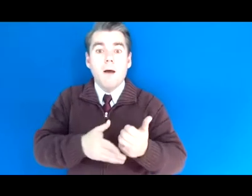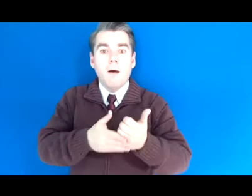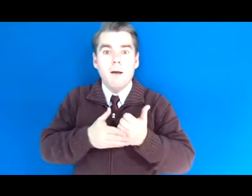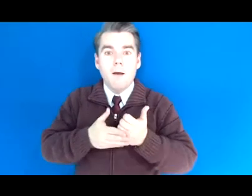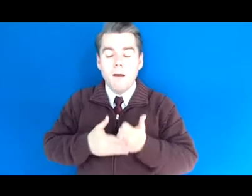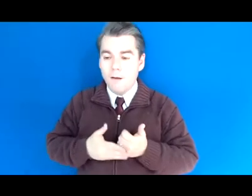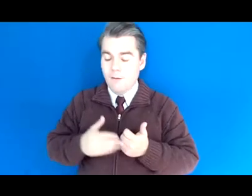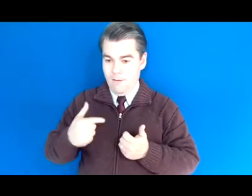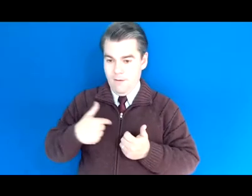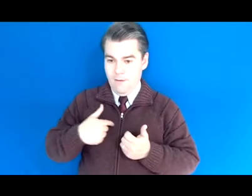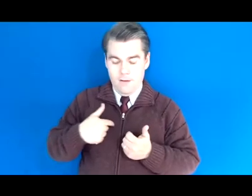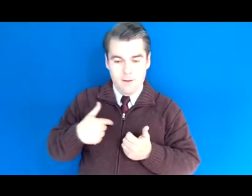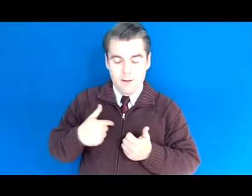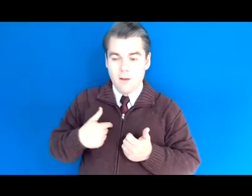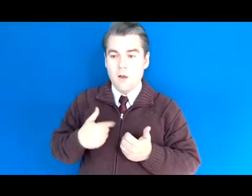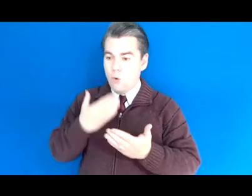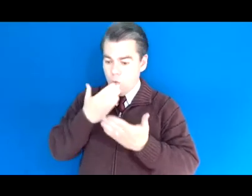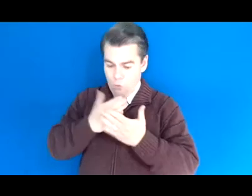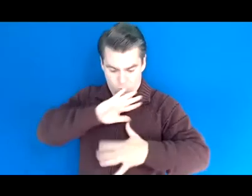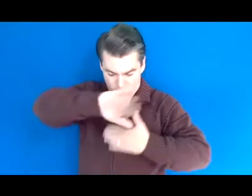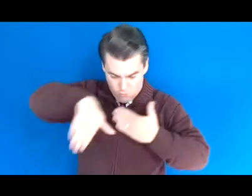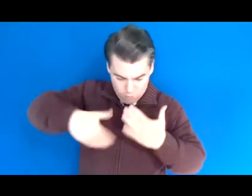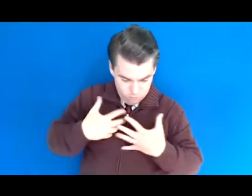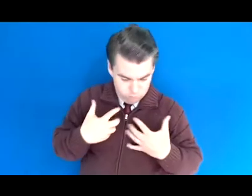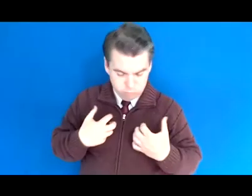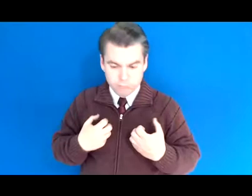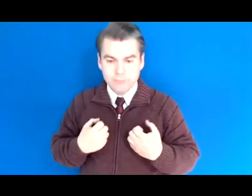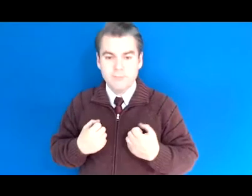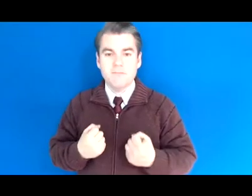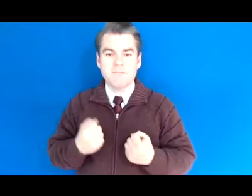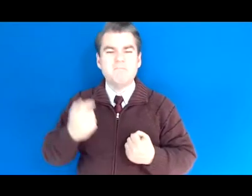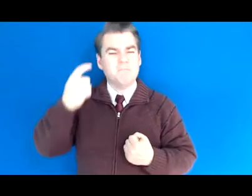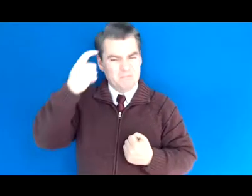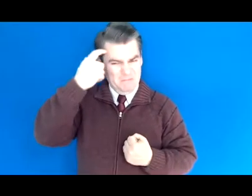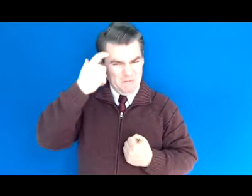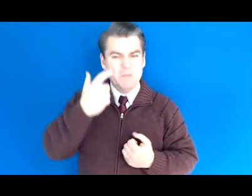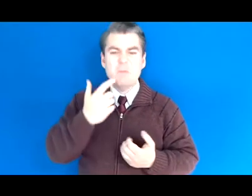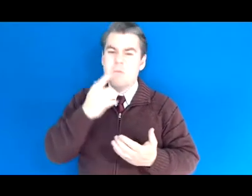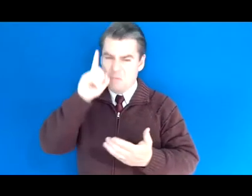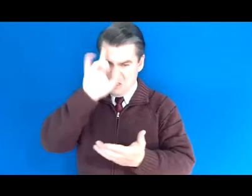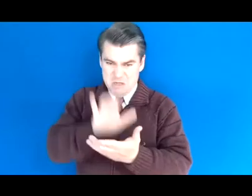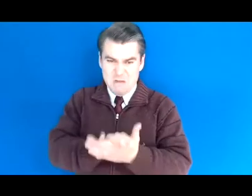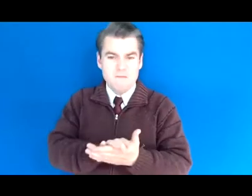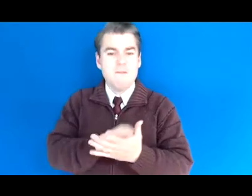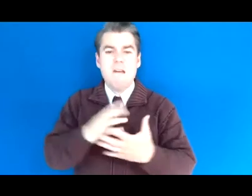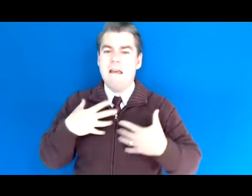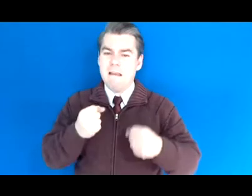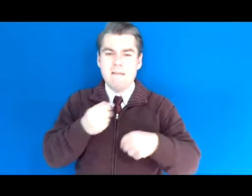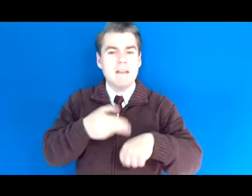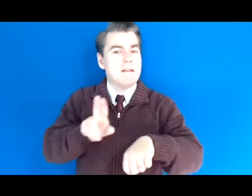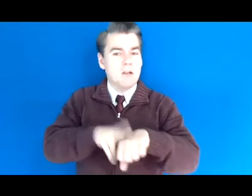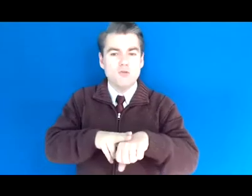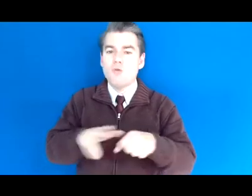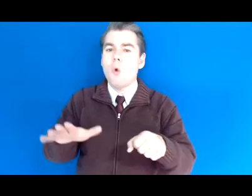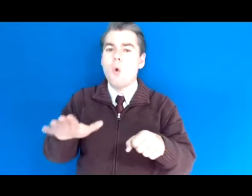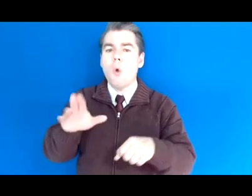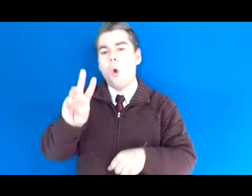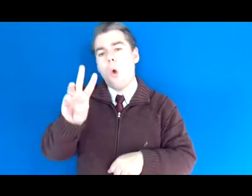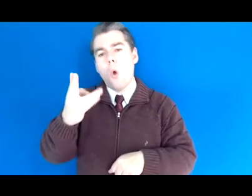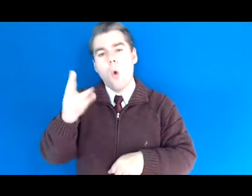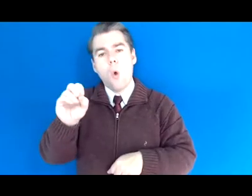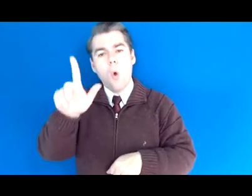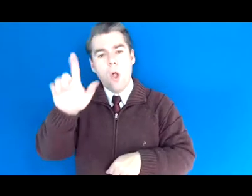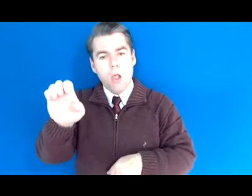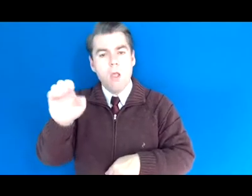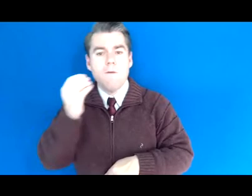overall well-being. I'm a firm believer in healthy, natural whole foods, but some of us need just